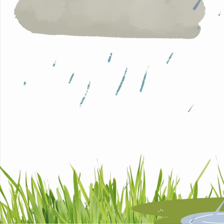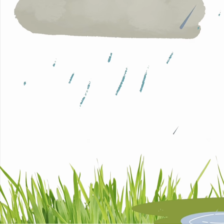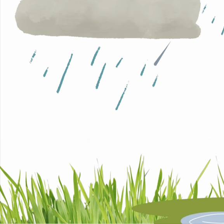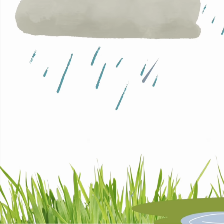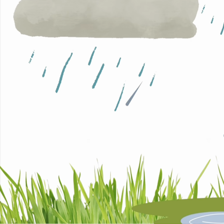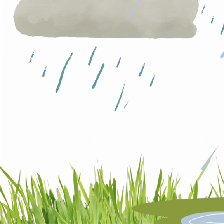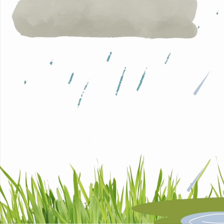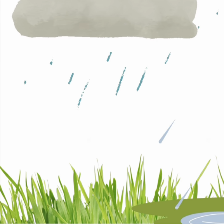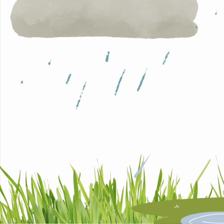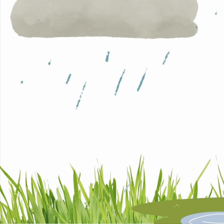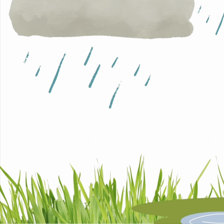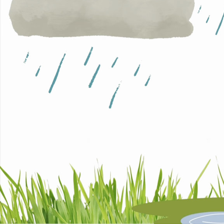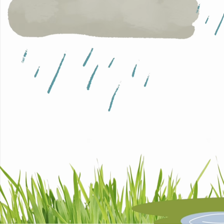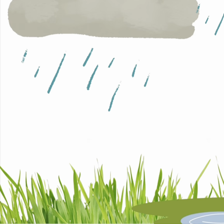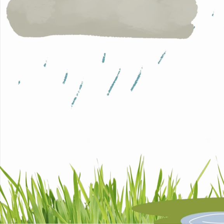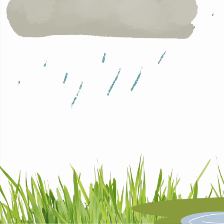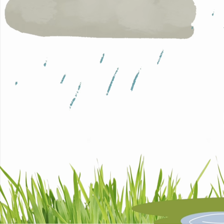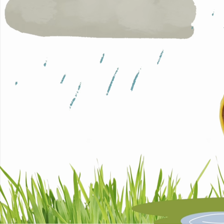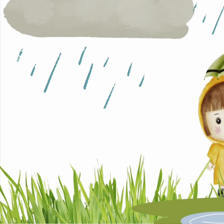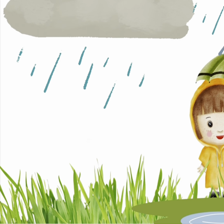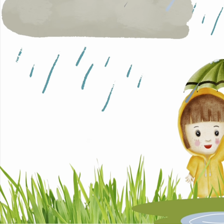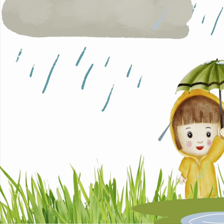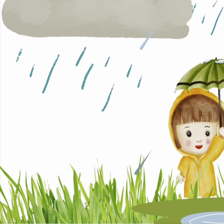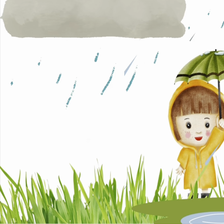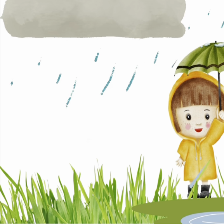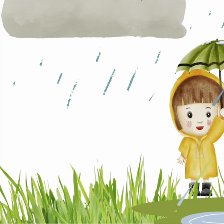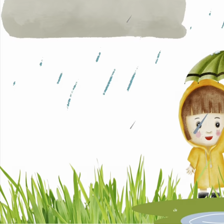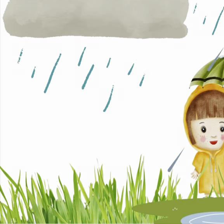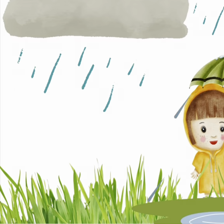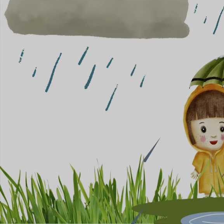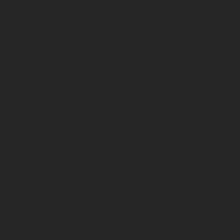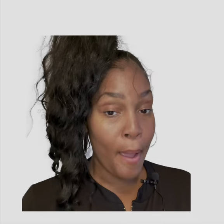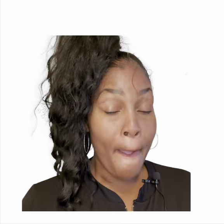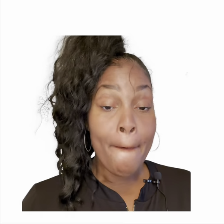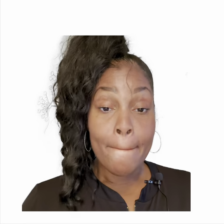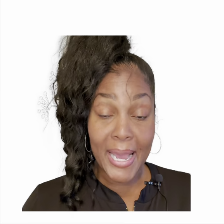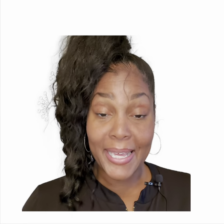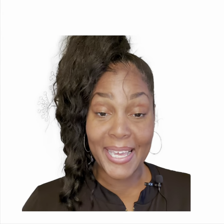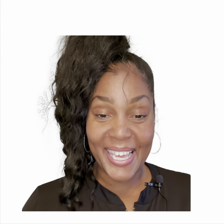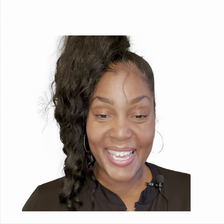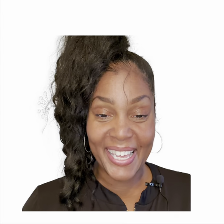to play. Rain, rain, go away.